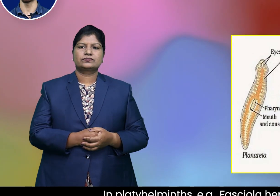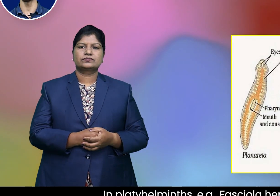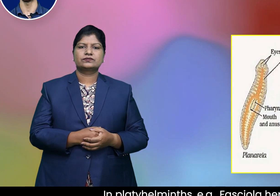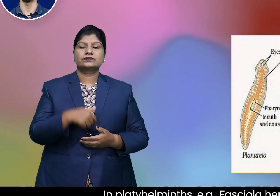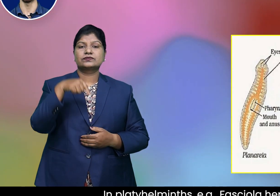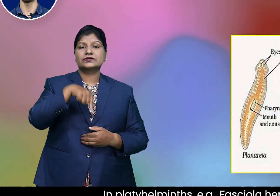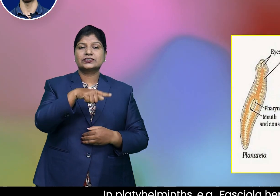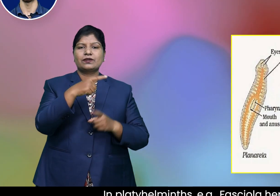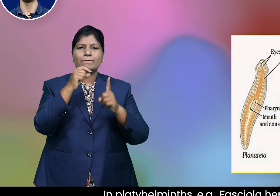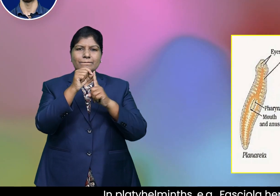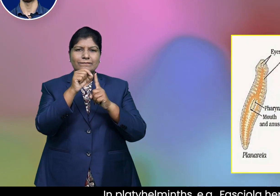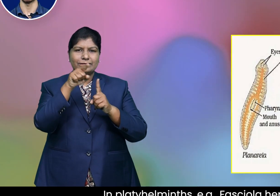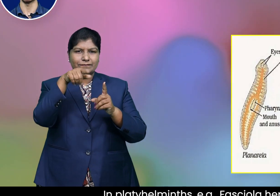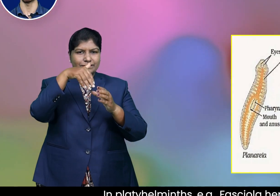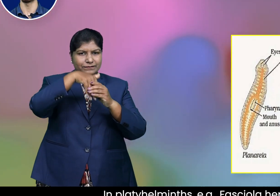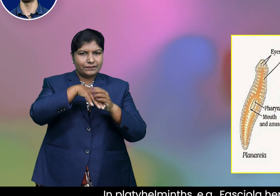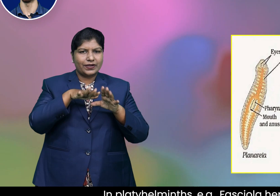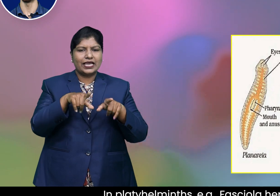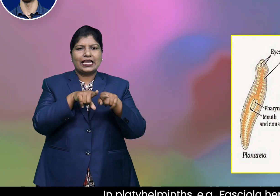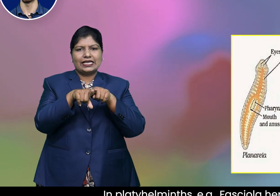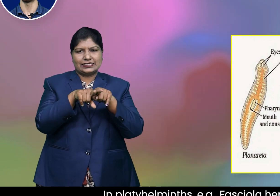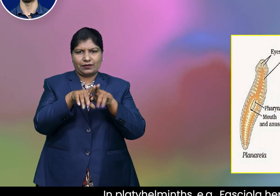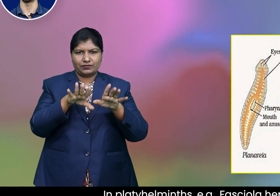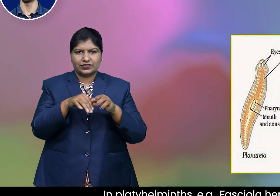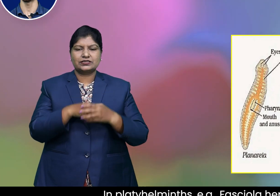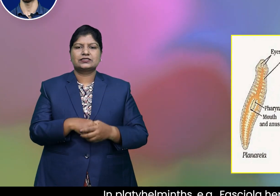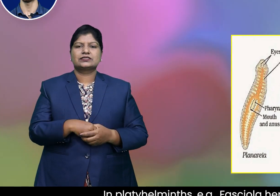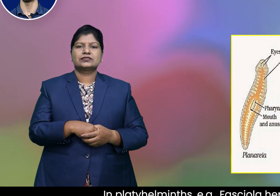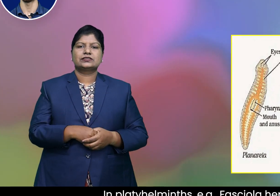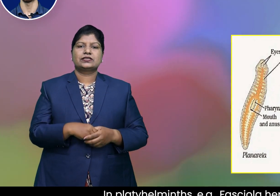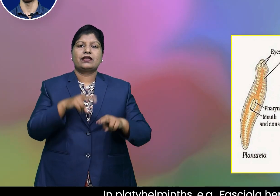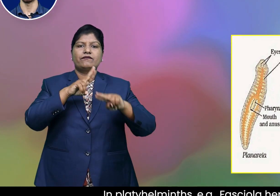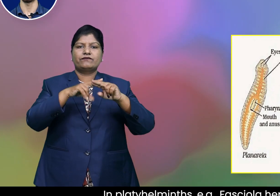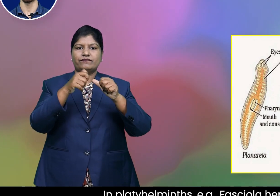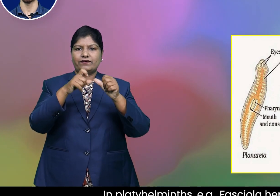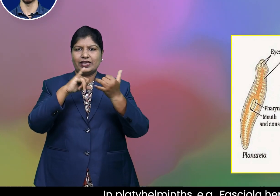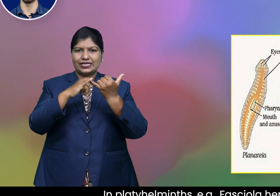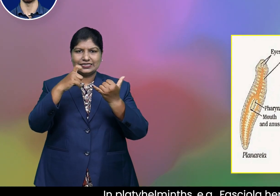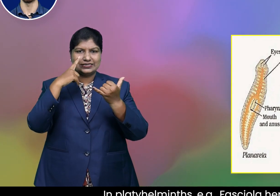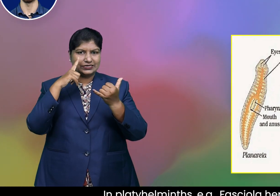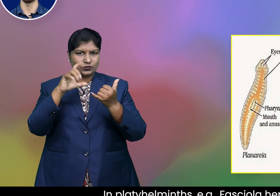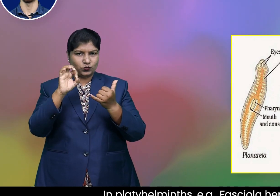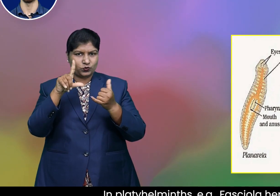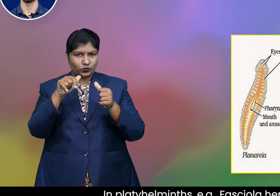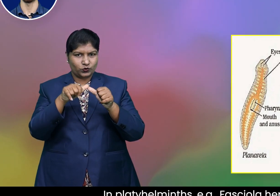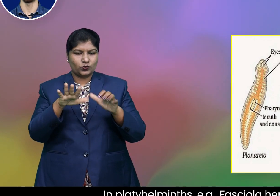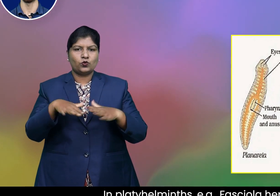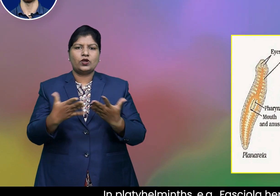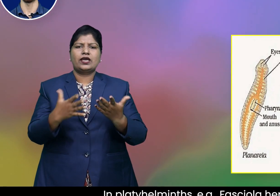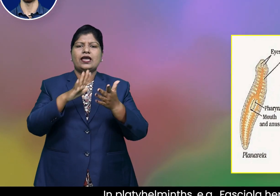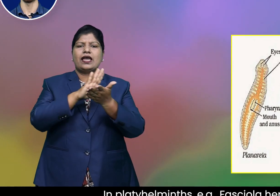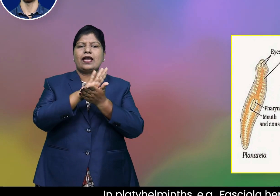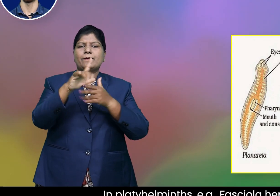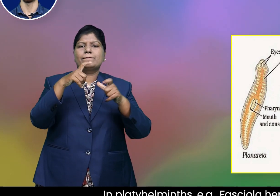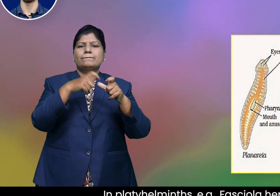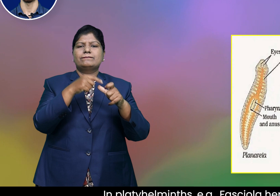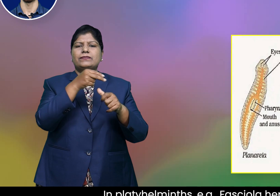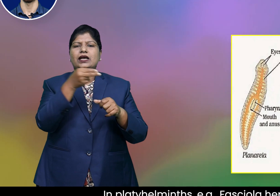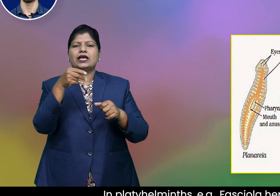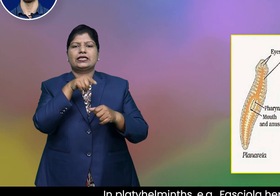In platyhelminthes, example Fasciola hepatica,